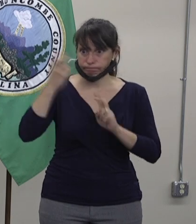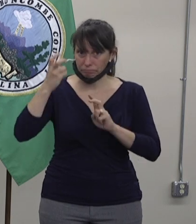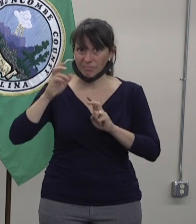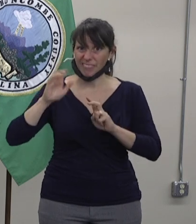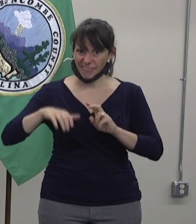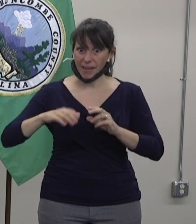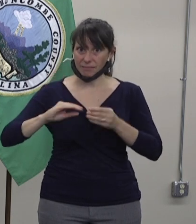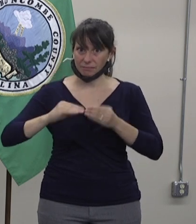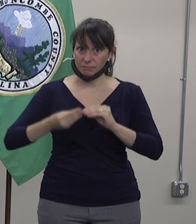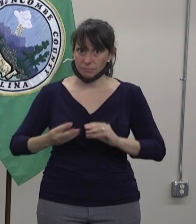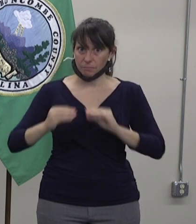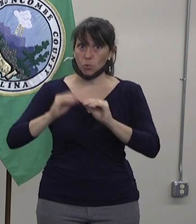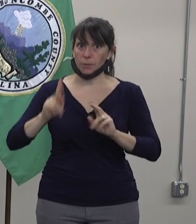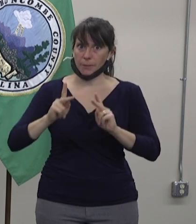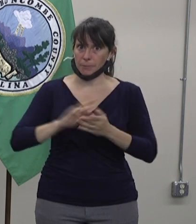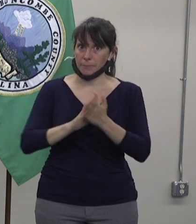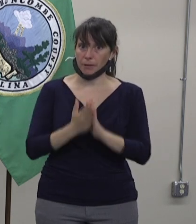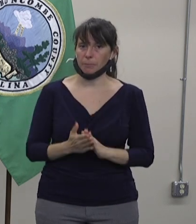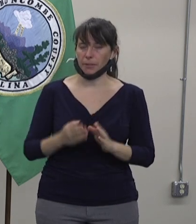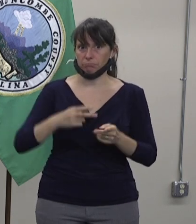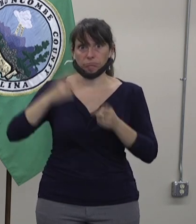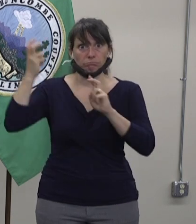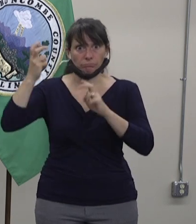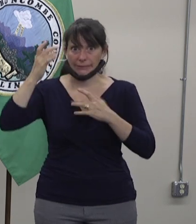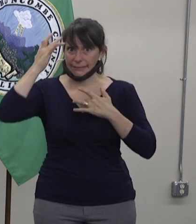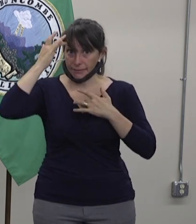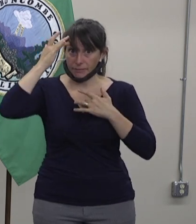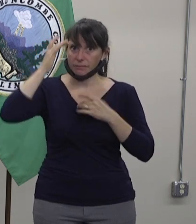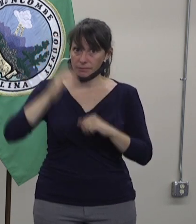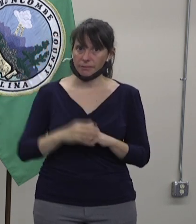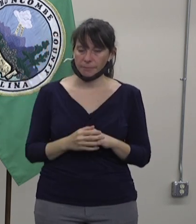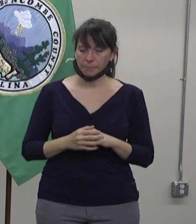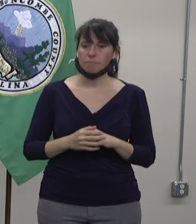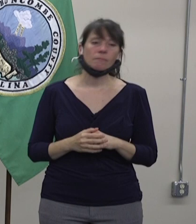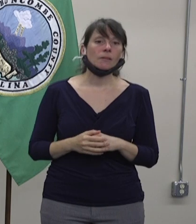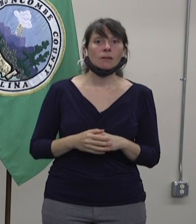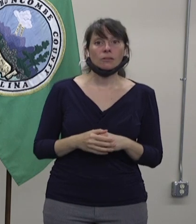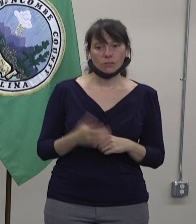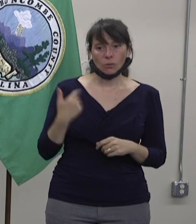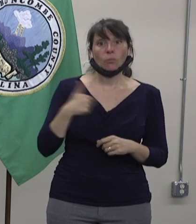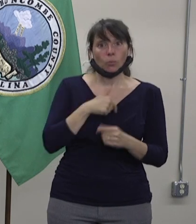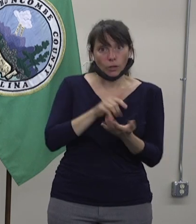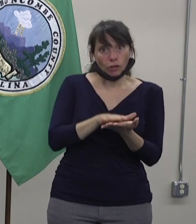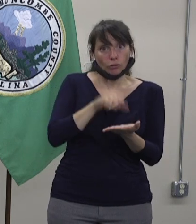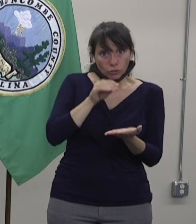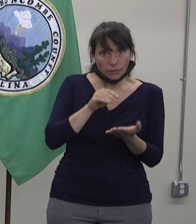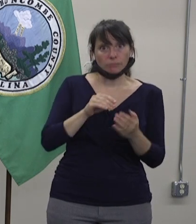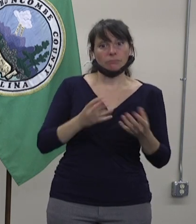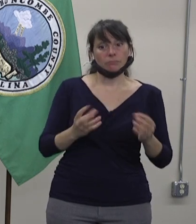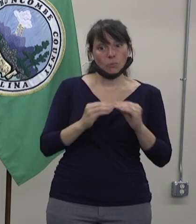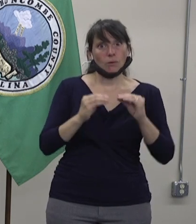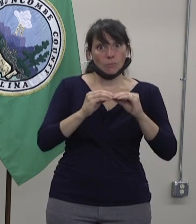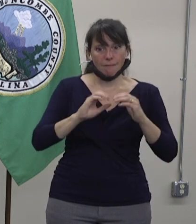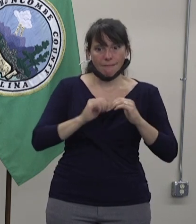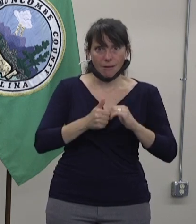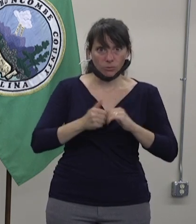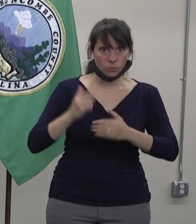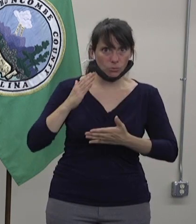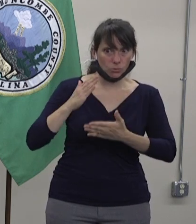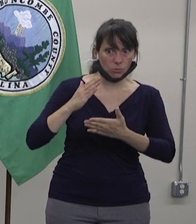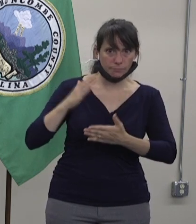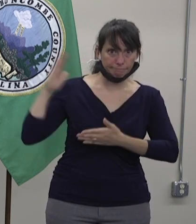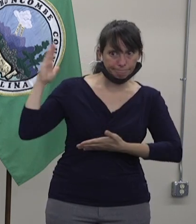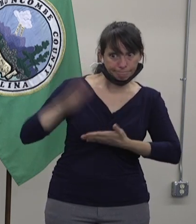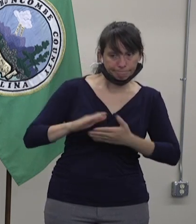week, we heard from our health officials about strategies to reduce the spread of COVID-19.